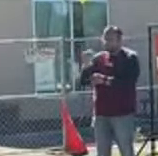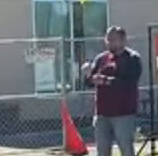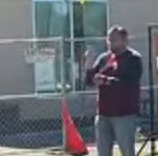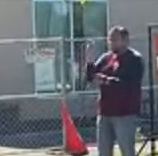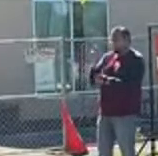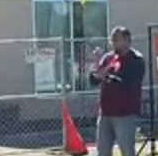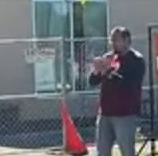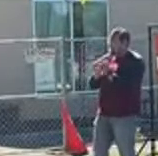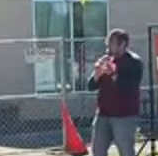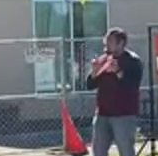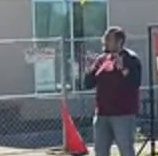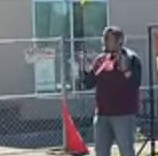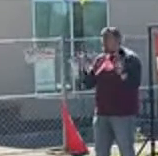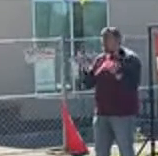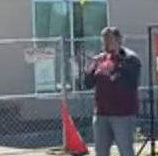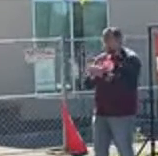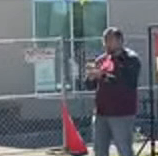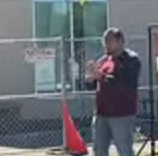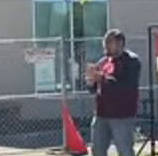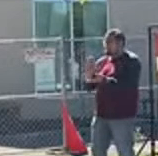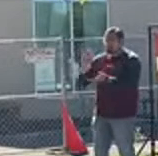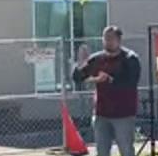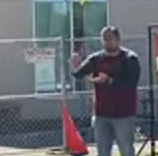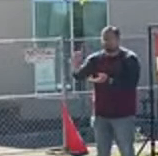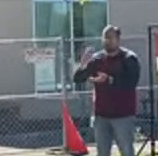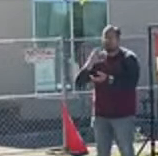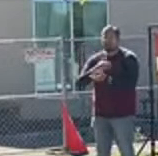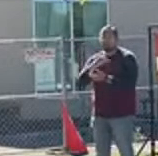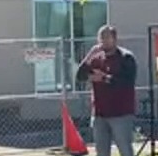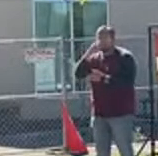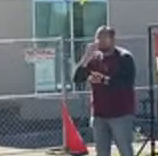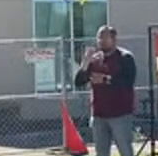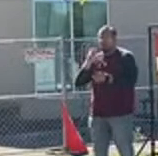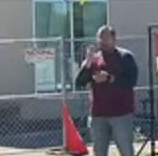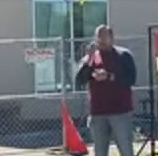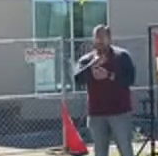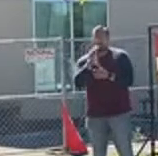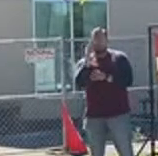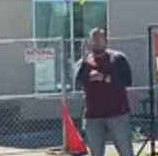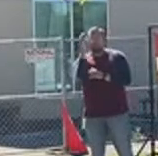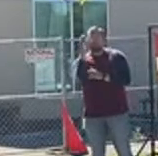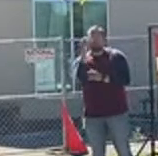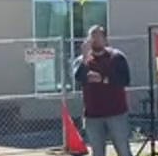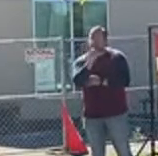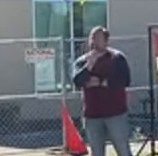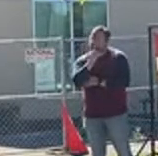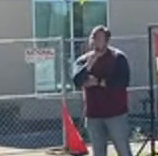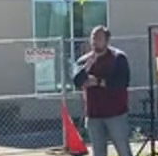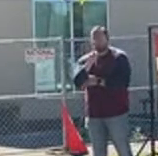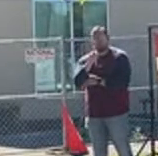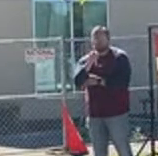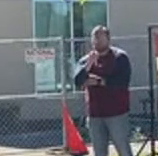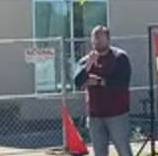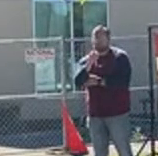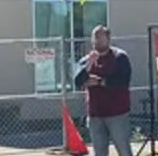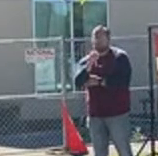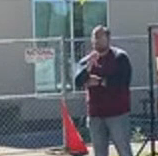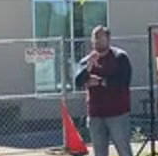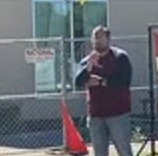investment into our kids, an investment in our future, and a true testament to the values of our